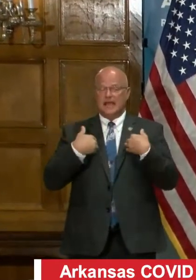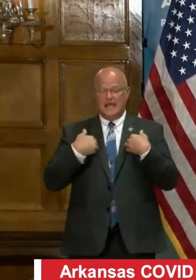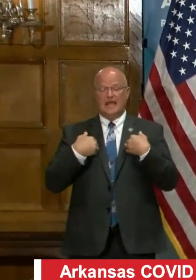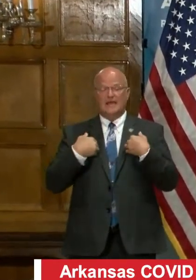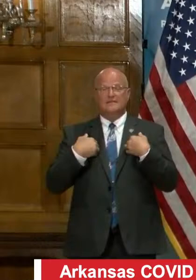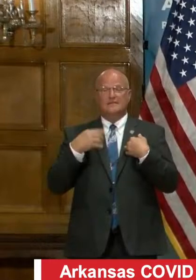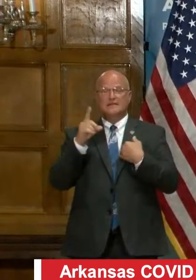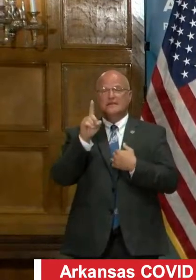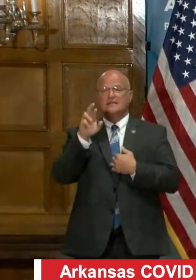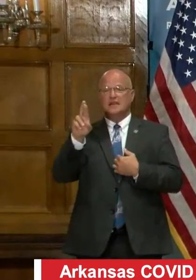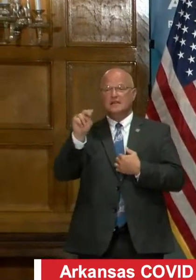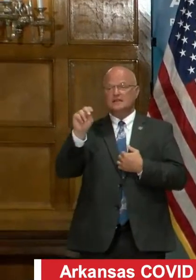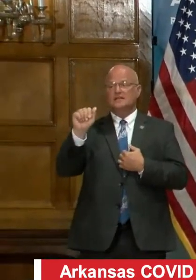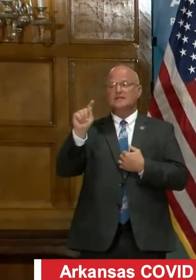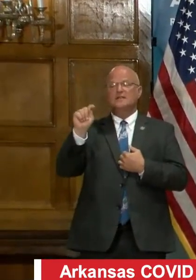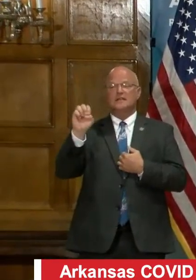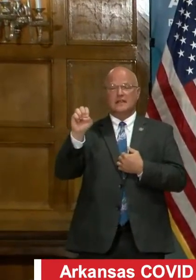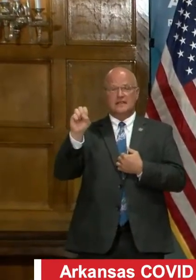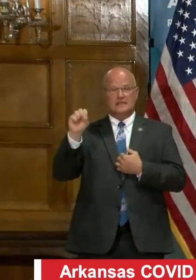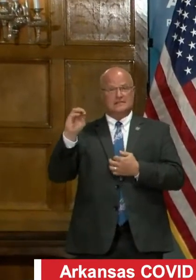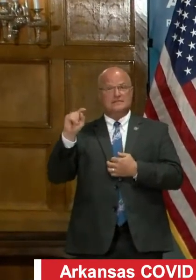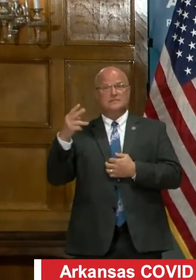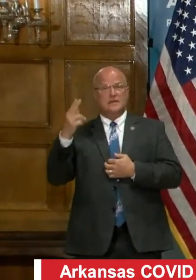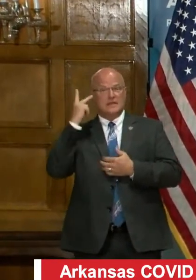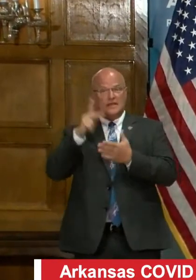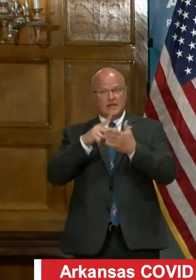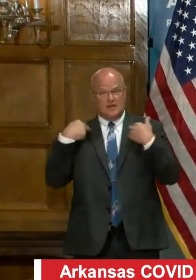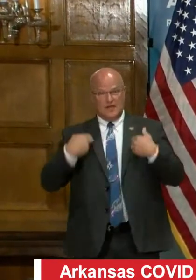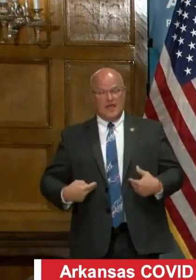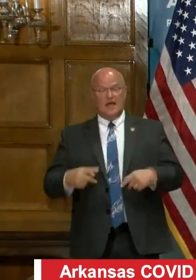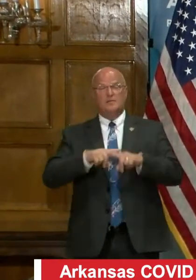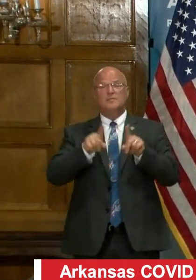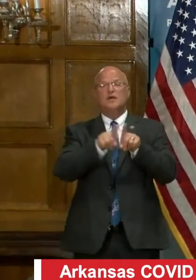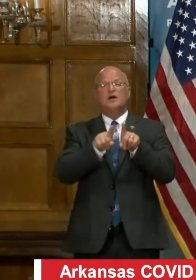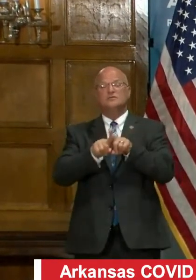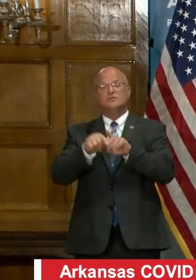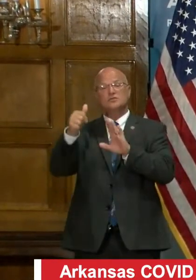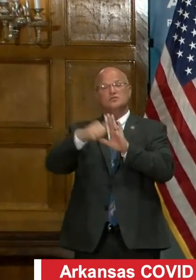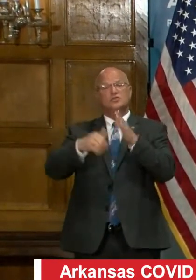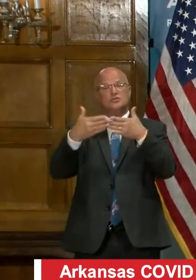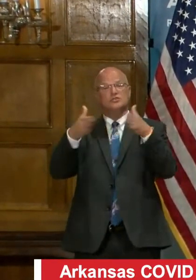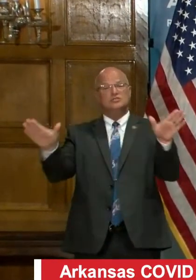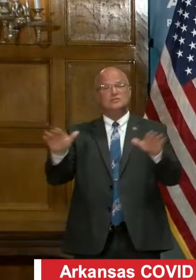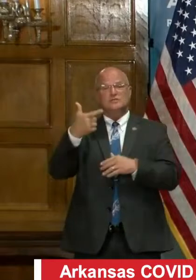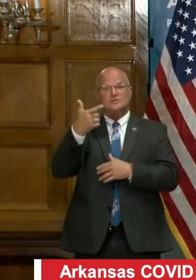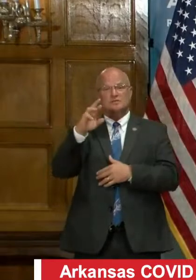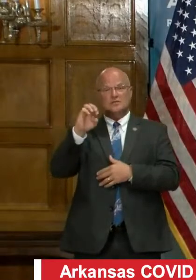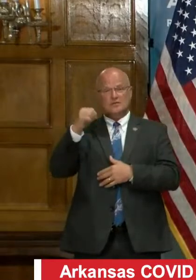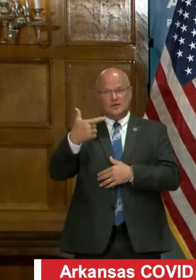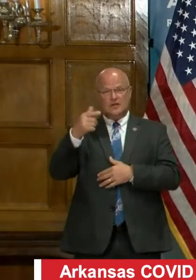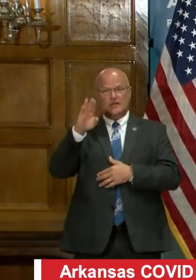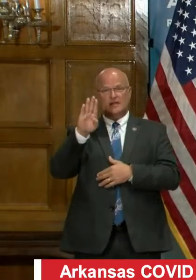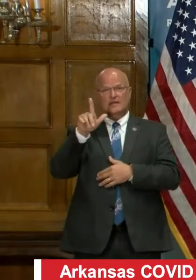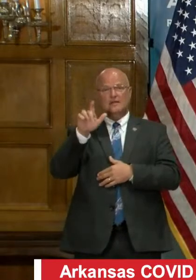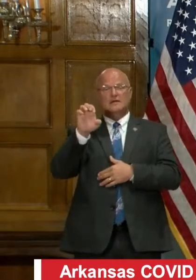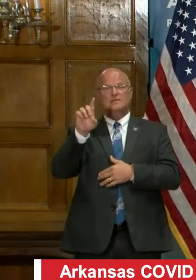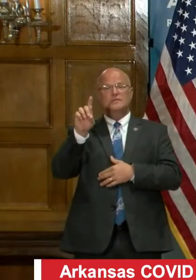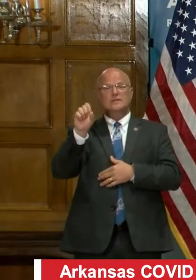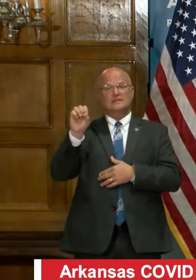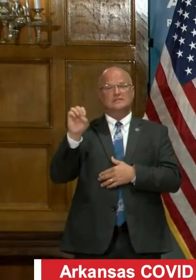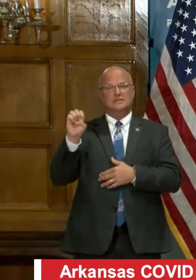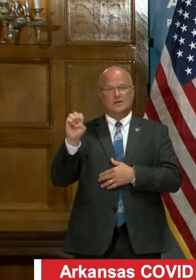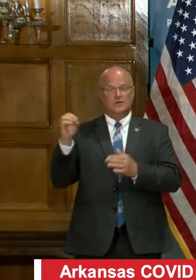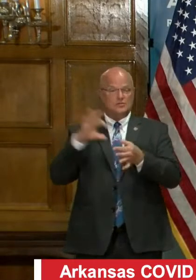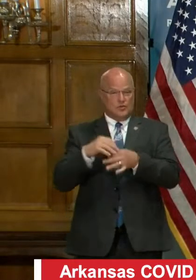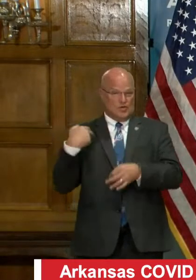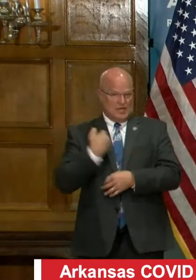course, by Dr. Nate Smith, Secretary of Health, but also today our Surgeon General, Dr. Greg Bledsoe, has joined us as